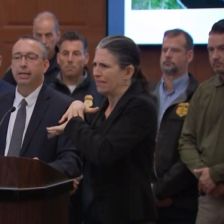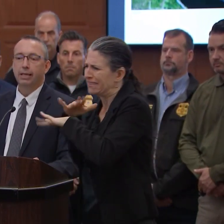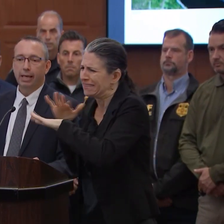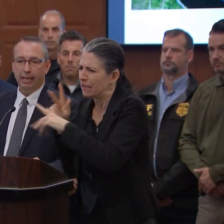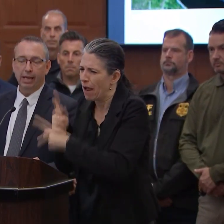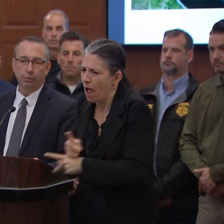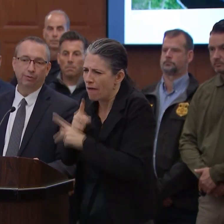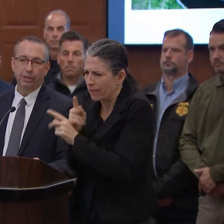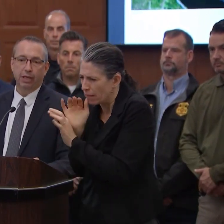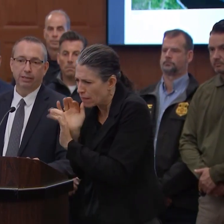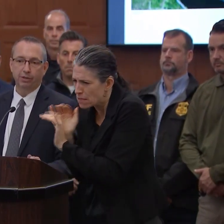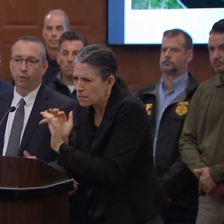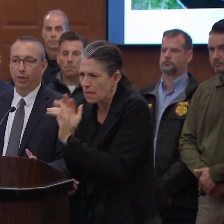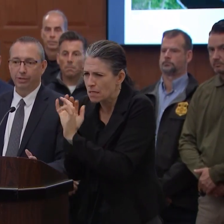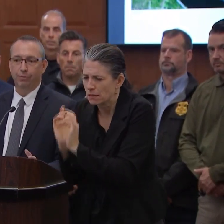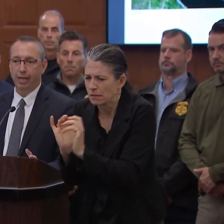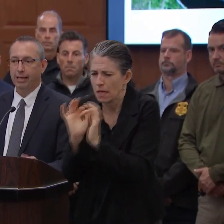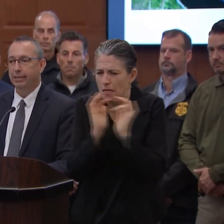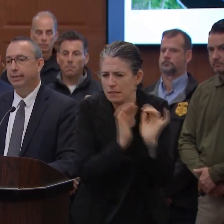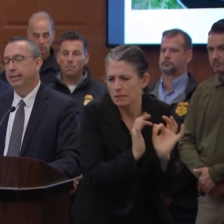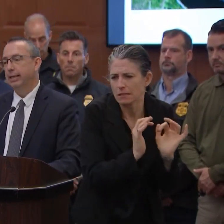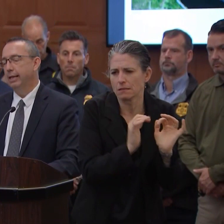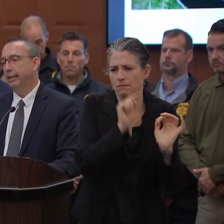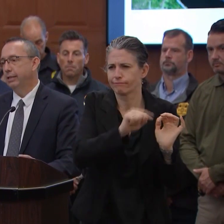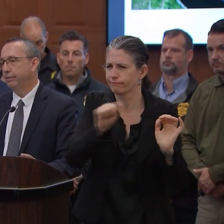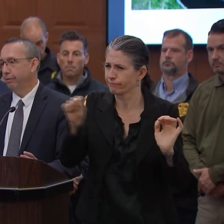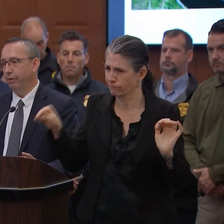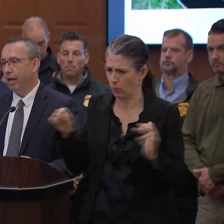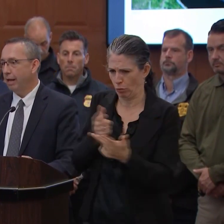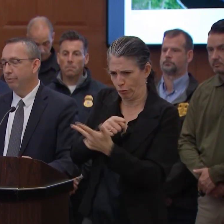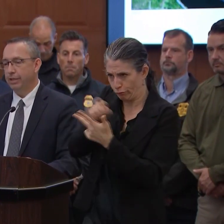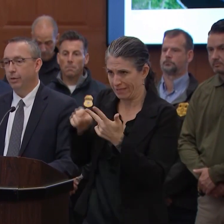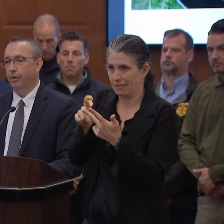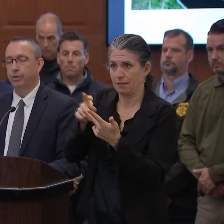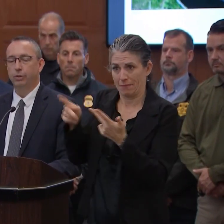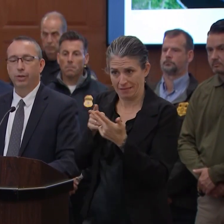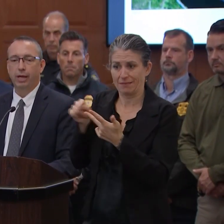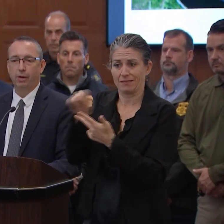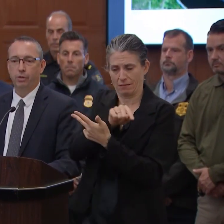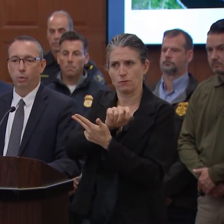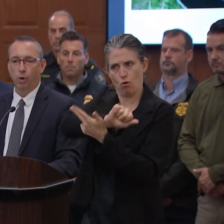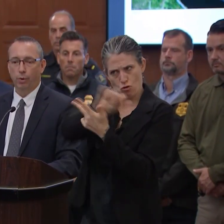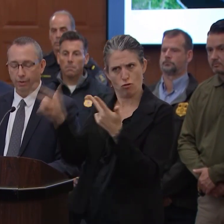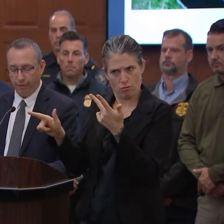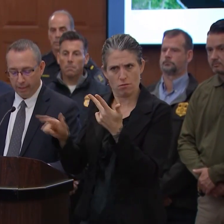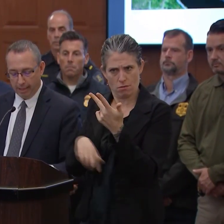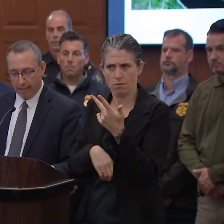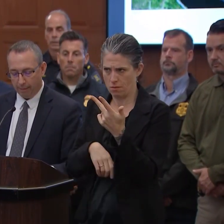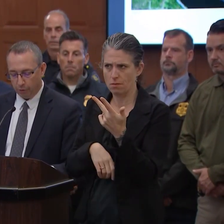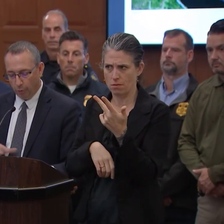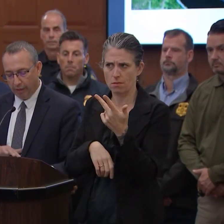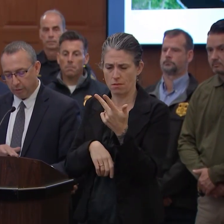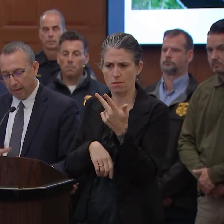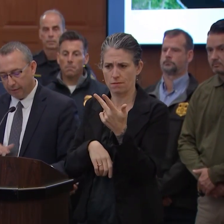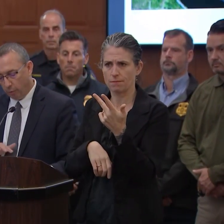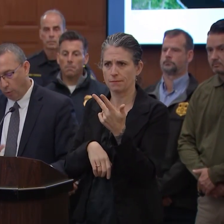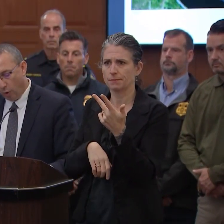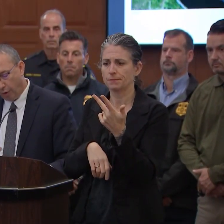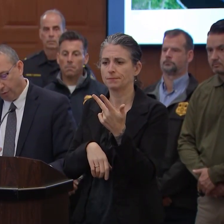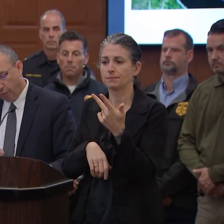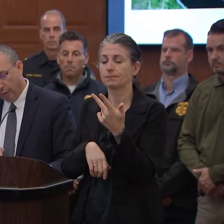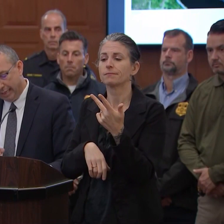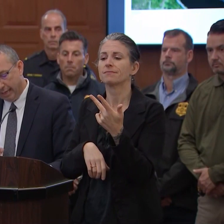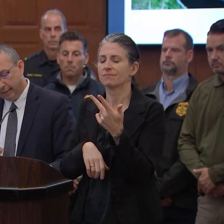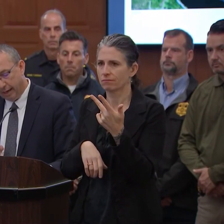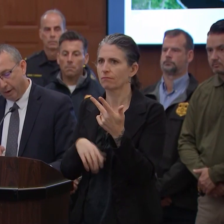locations. Again, as we've discussed, there's a reason for that. That's a lot of material still there to work with. So we expect that we'll